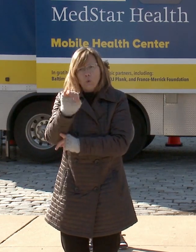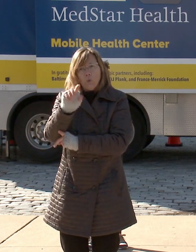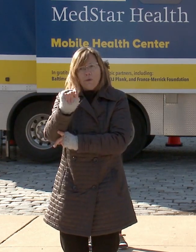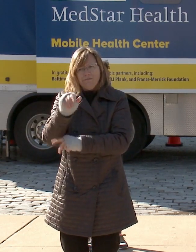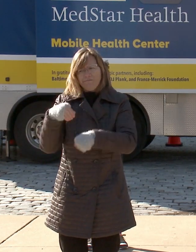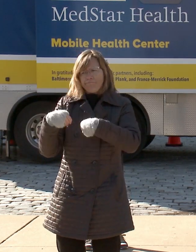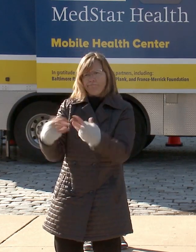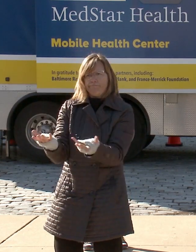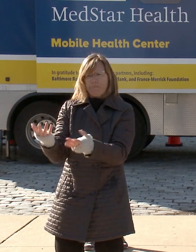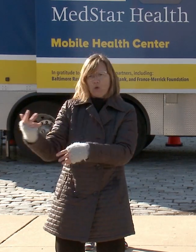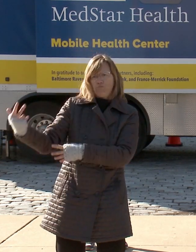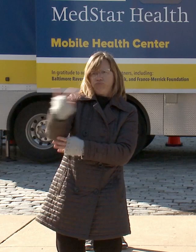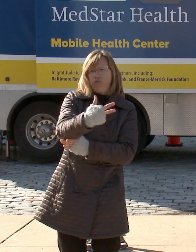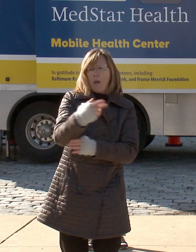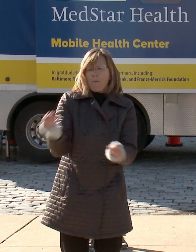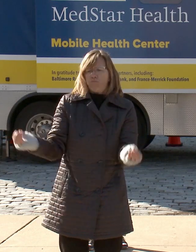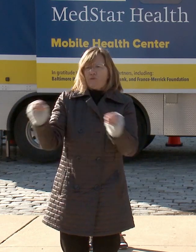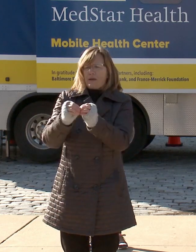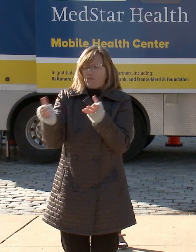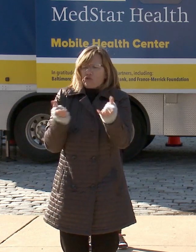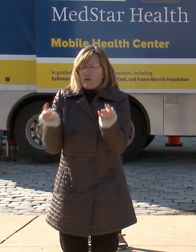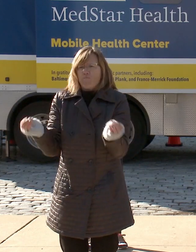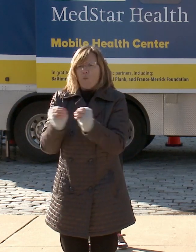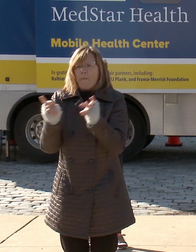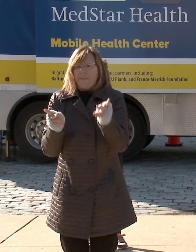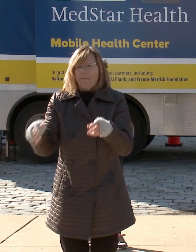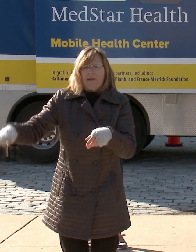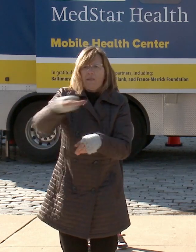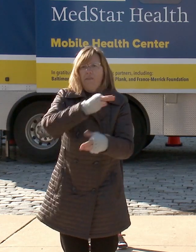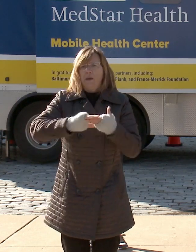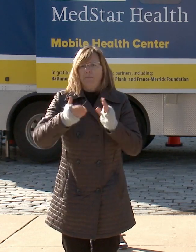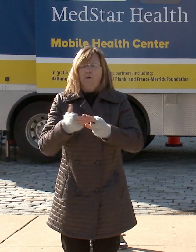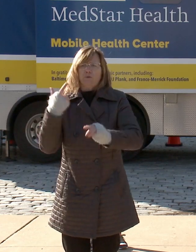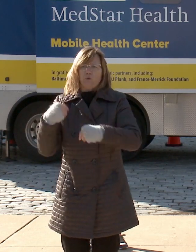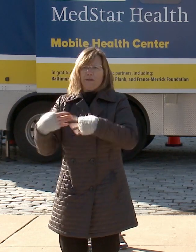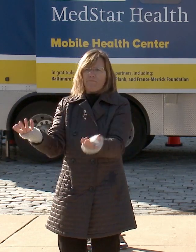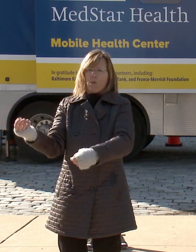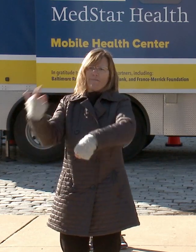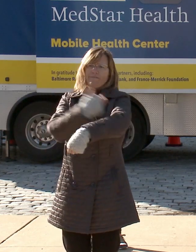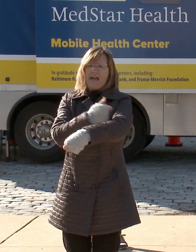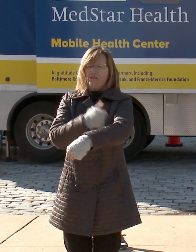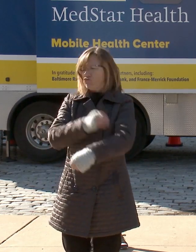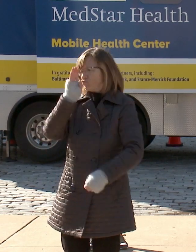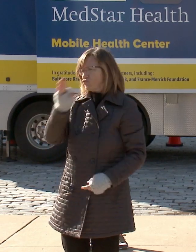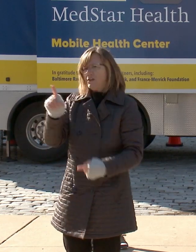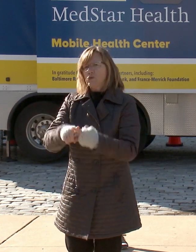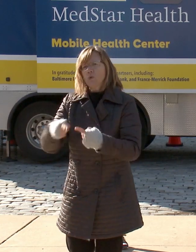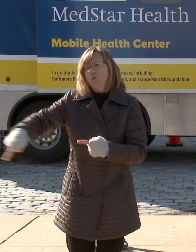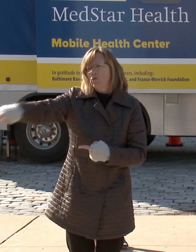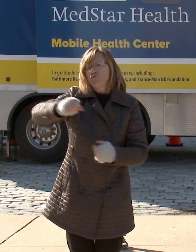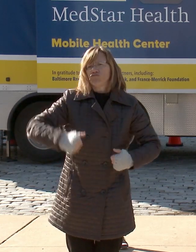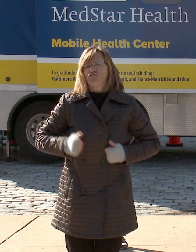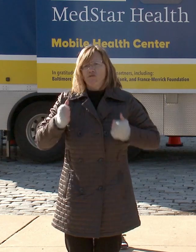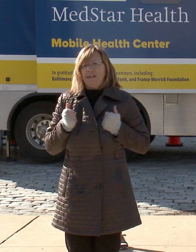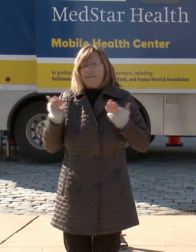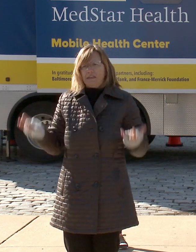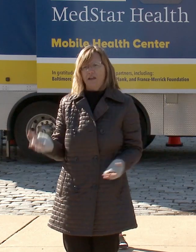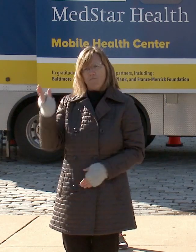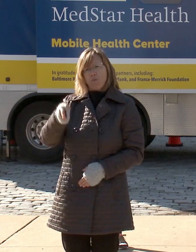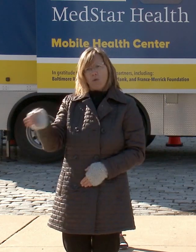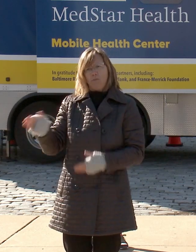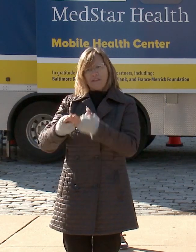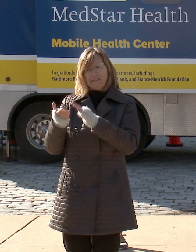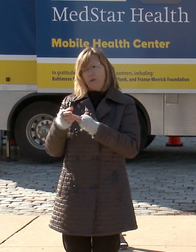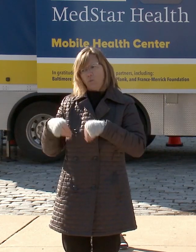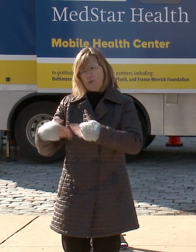more of our healthcare services, including vaccinations, directly to the residents we serve. The